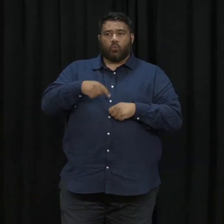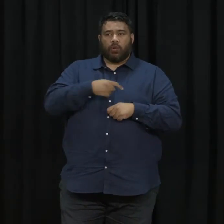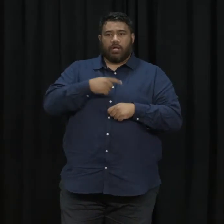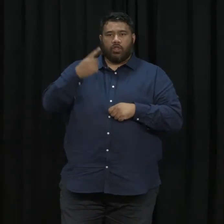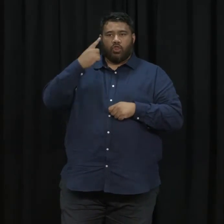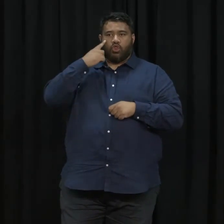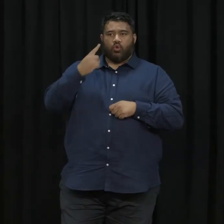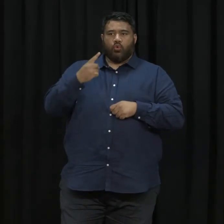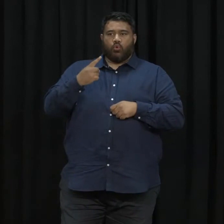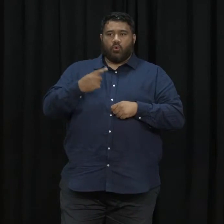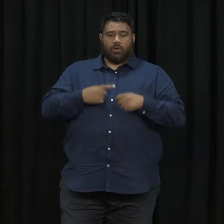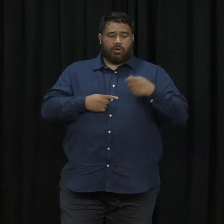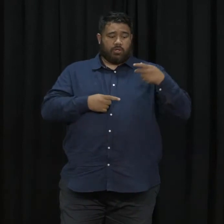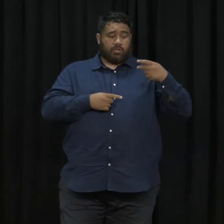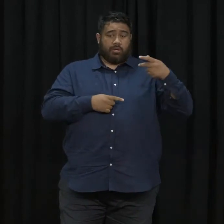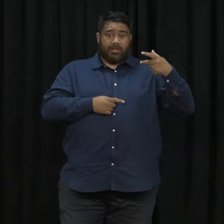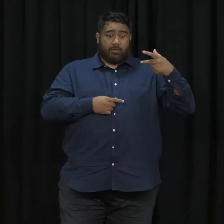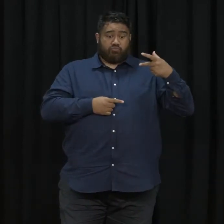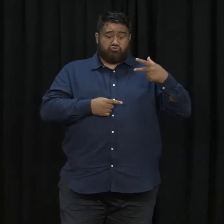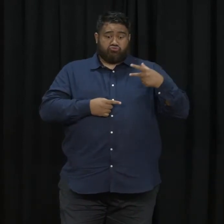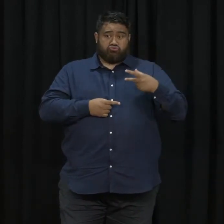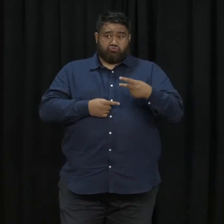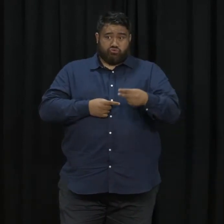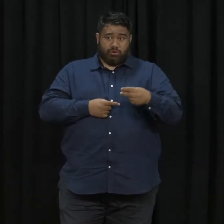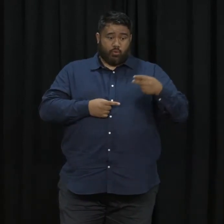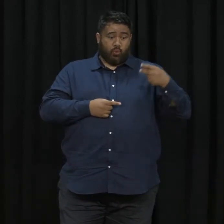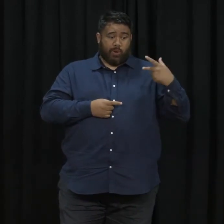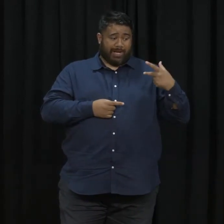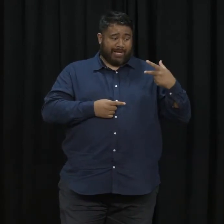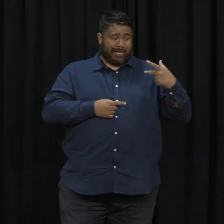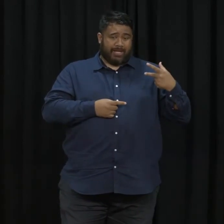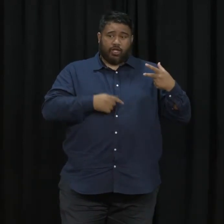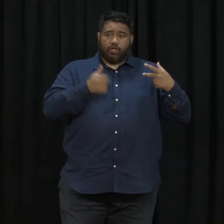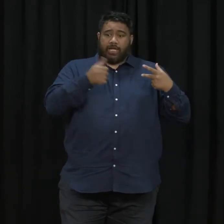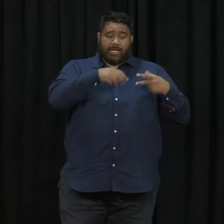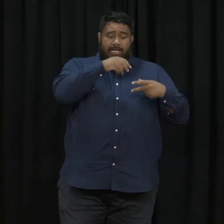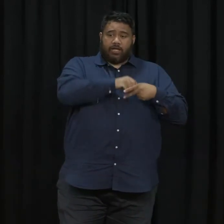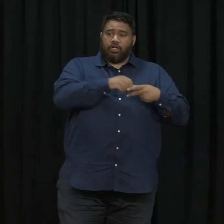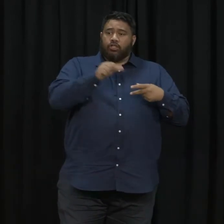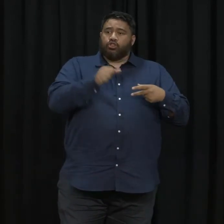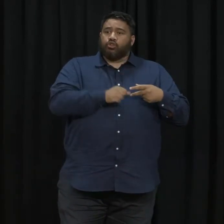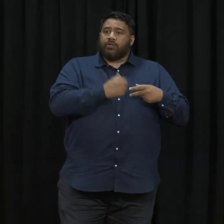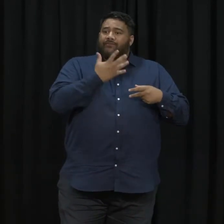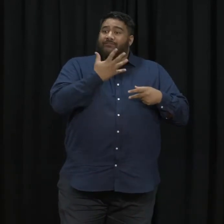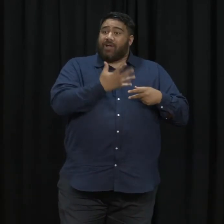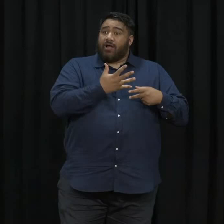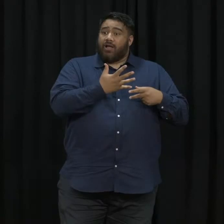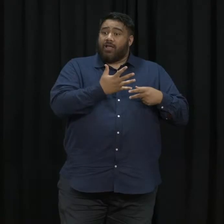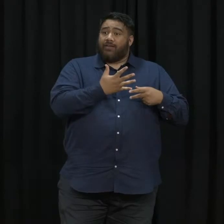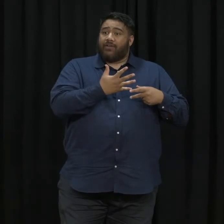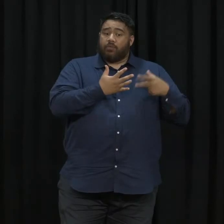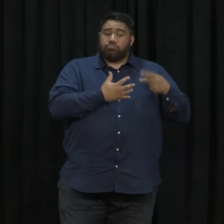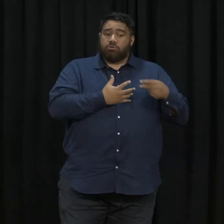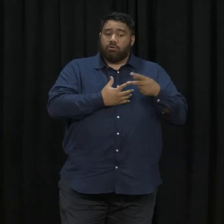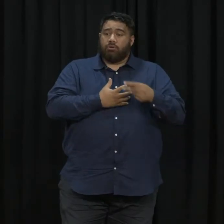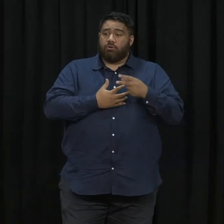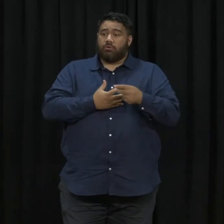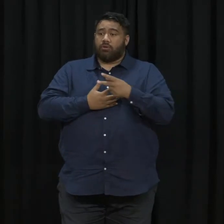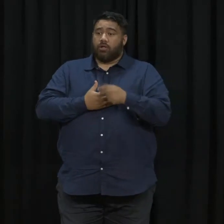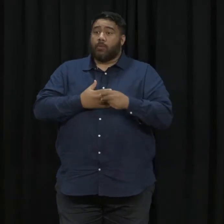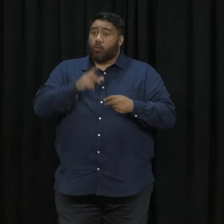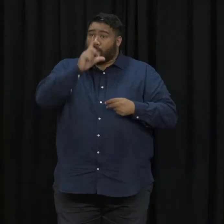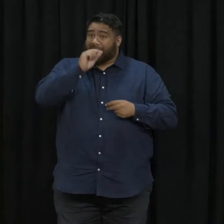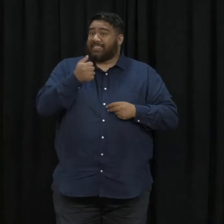out of each vial. In fact, our nurses have been able to get 6 doses, so 20% increase in the amount that was available.